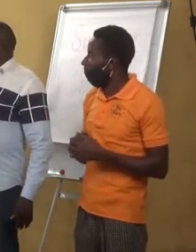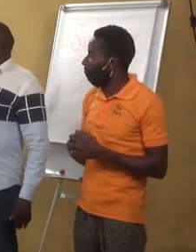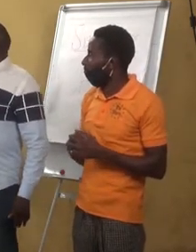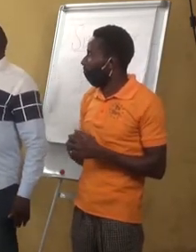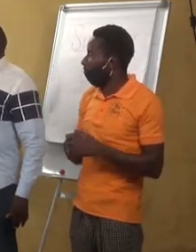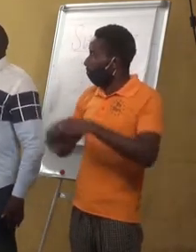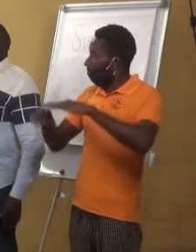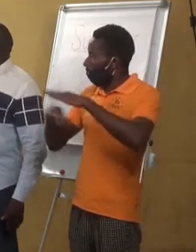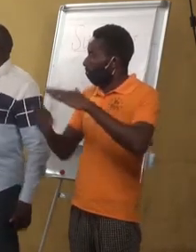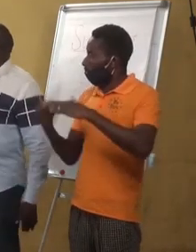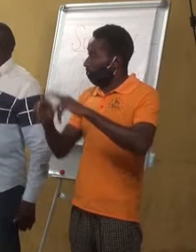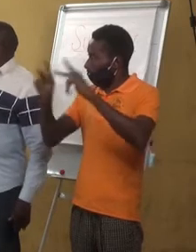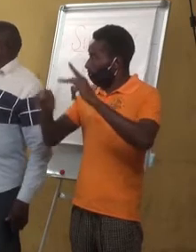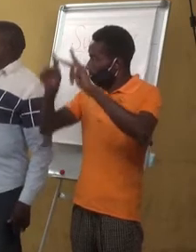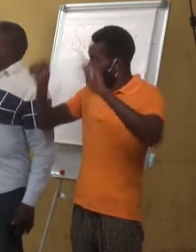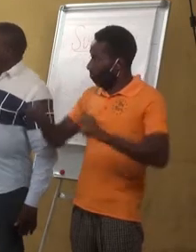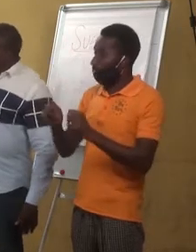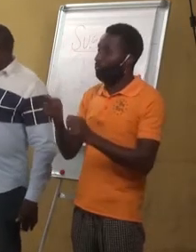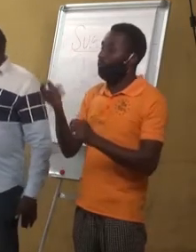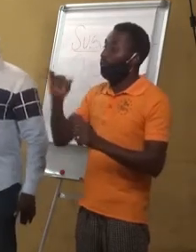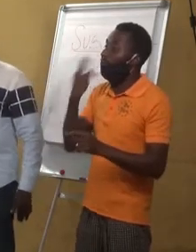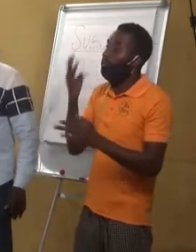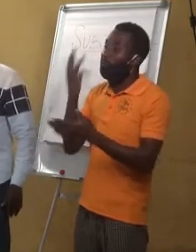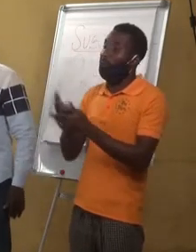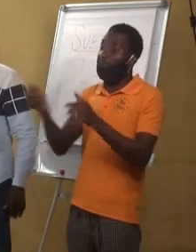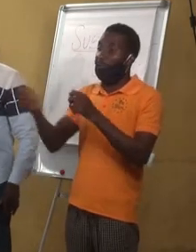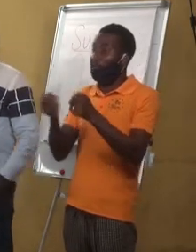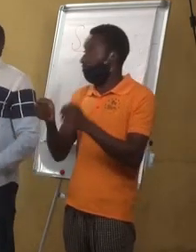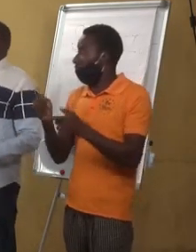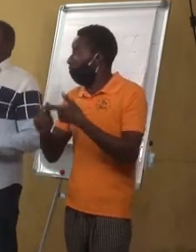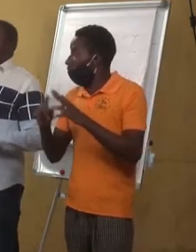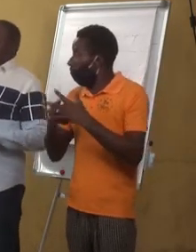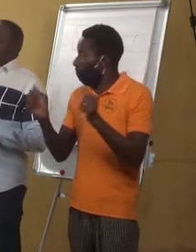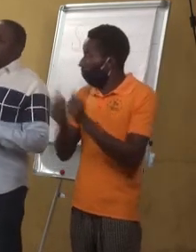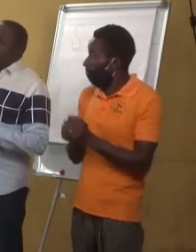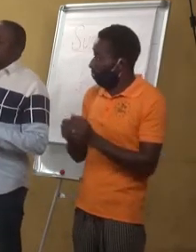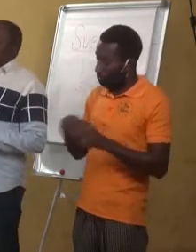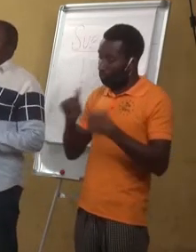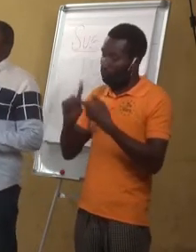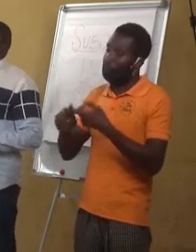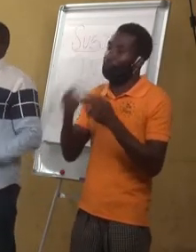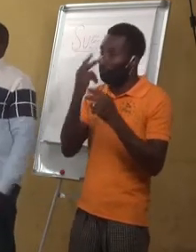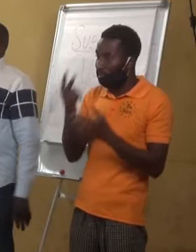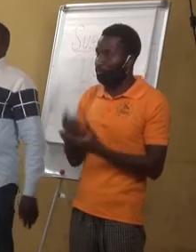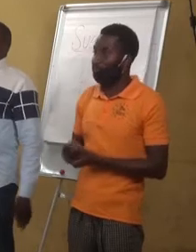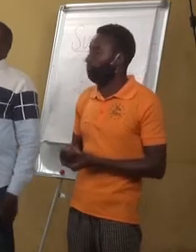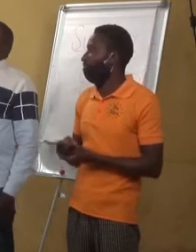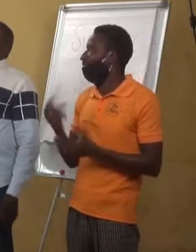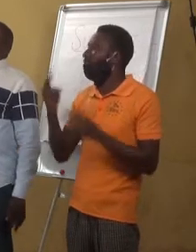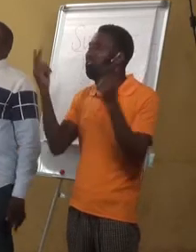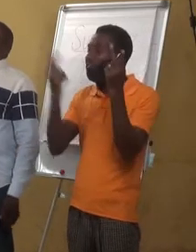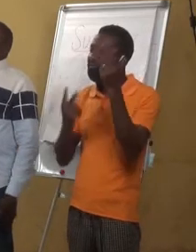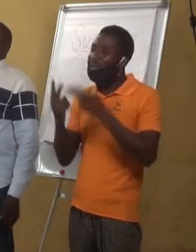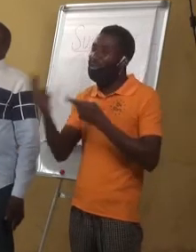under the periodic table, they are well arranged. To start with, now we are going to see the